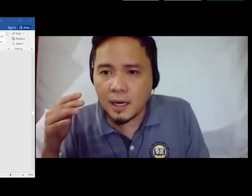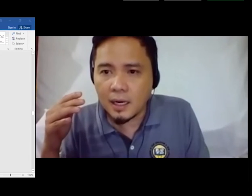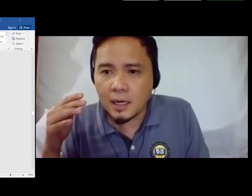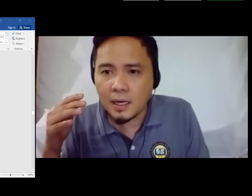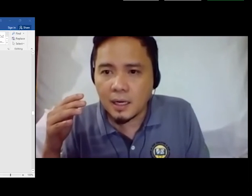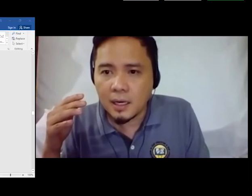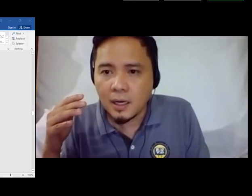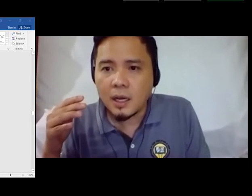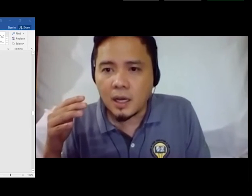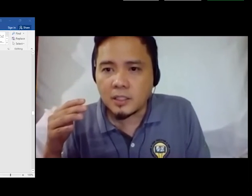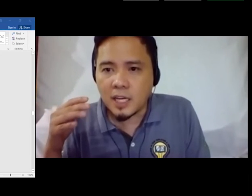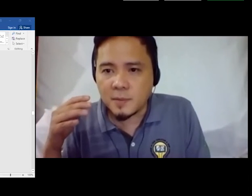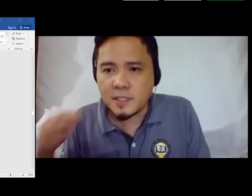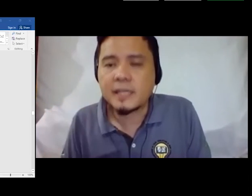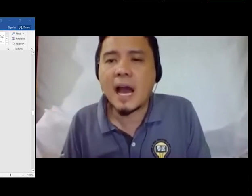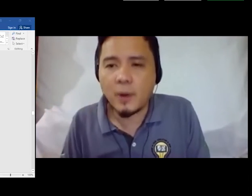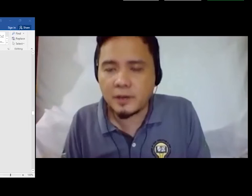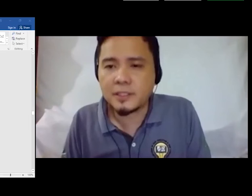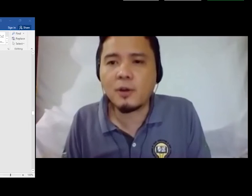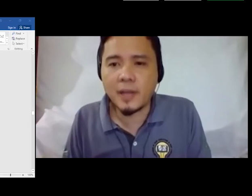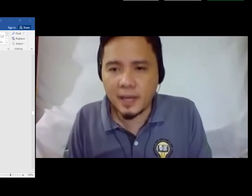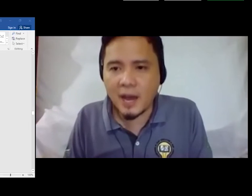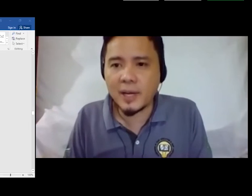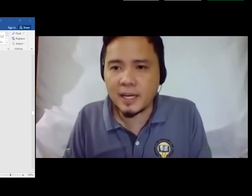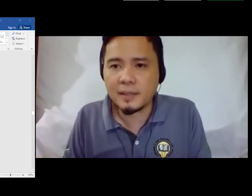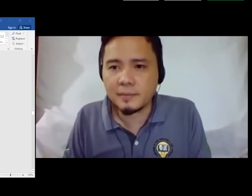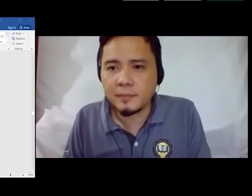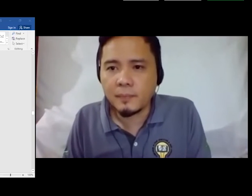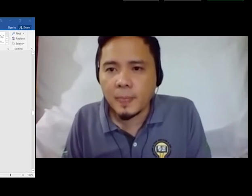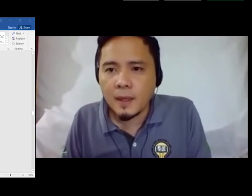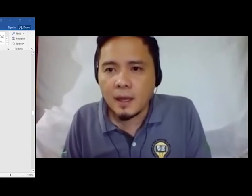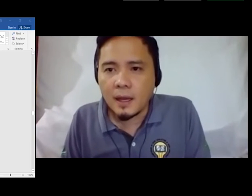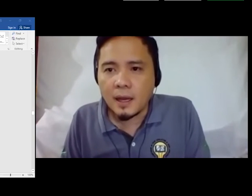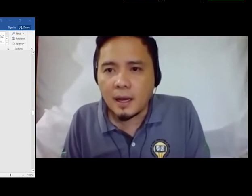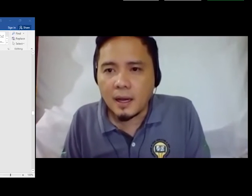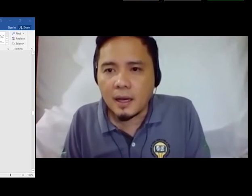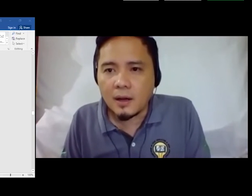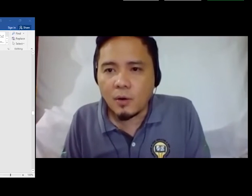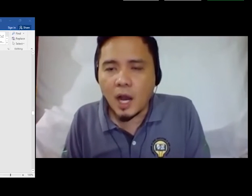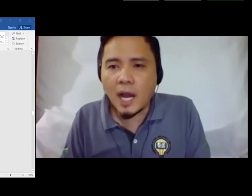Uh, Jasmine saying, "Now I understand." Okay, now I get it.